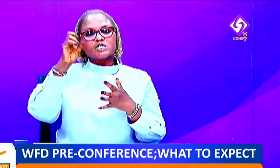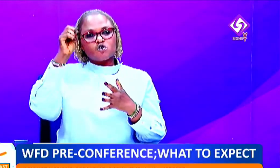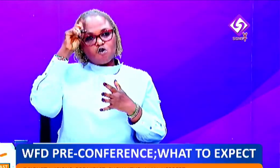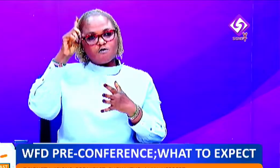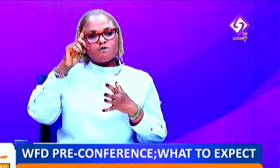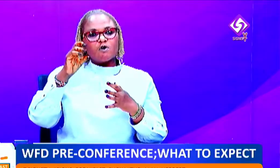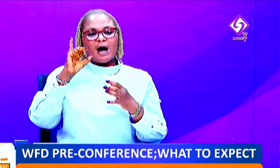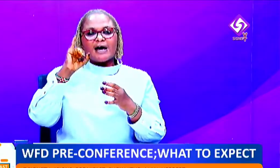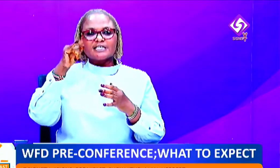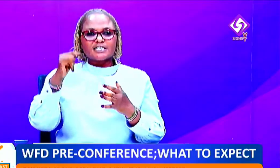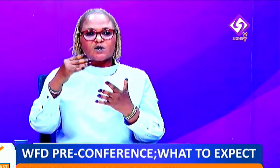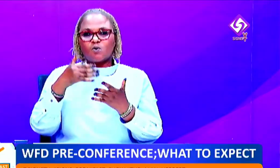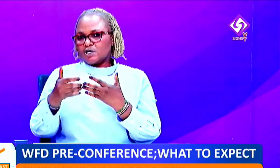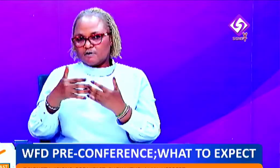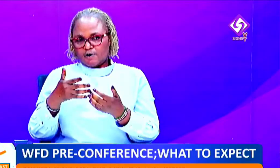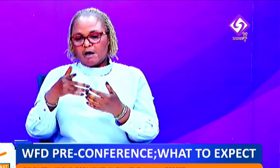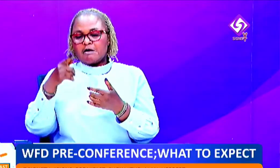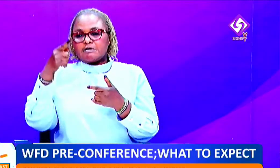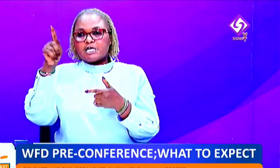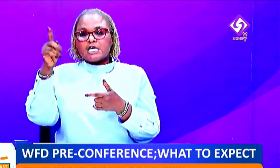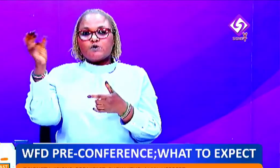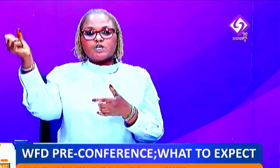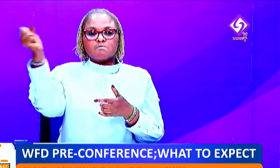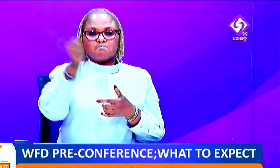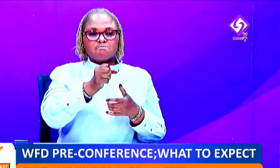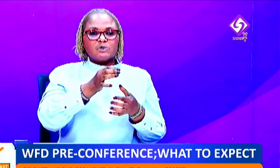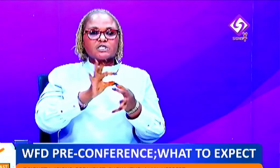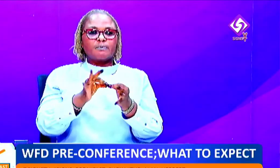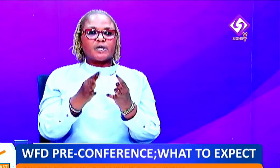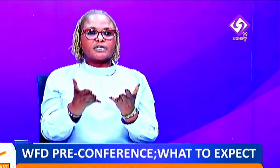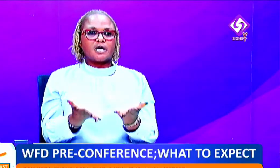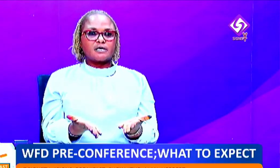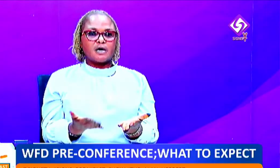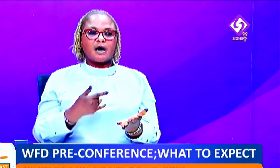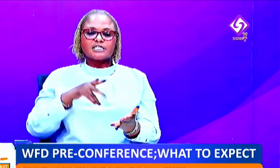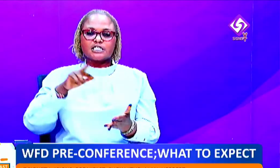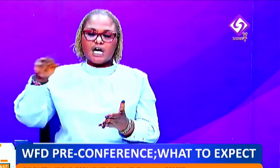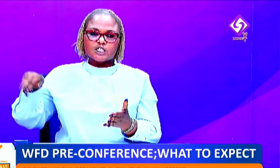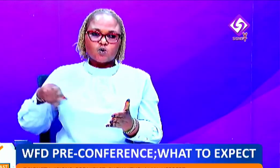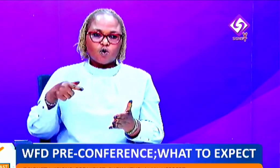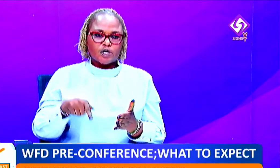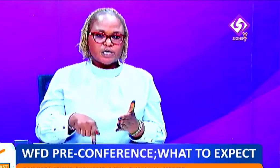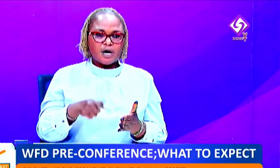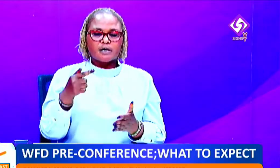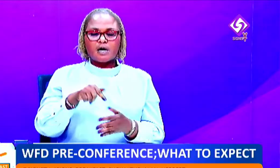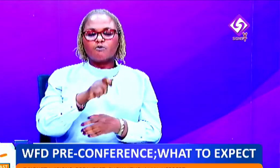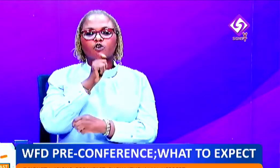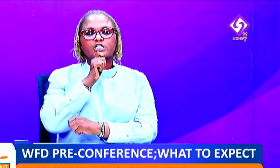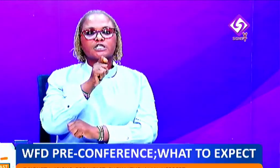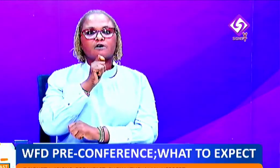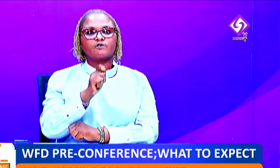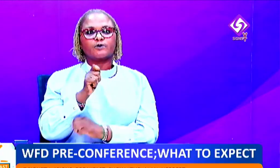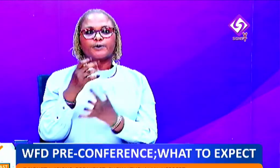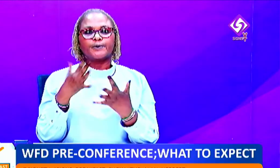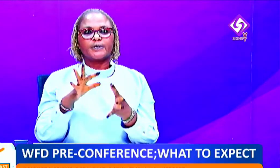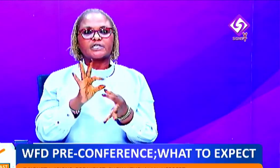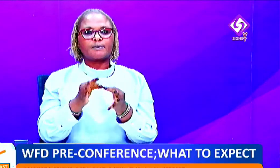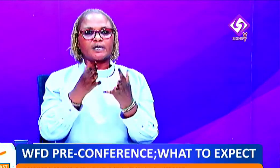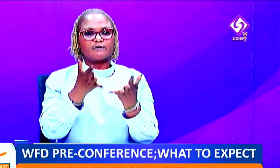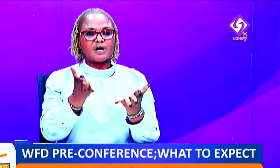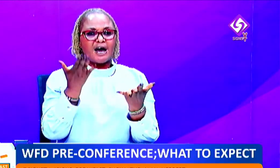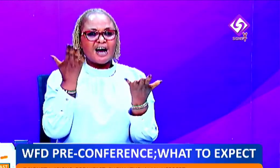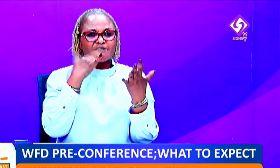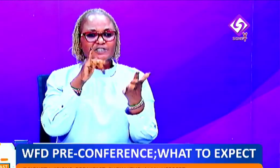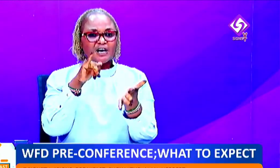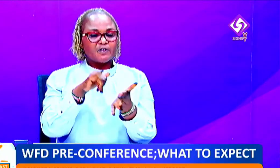the breakfast show, I need to look for my own sign language interpreter. If I was in a developed world, then they would have already planned that